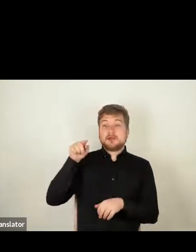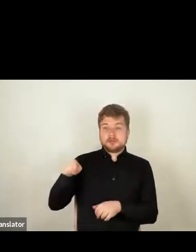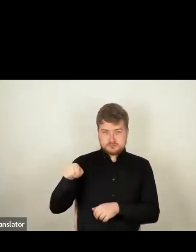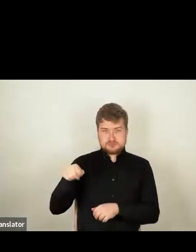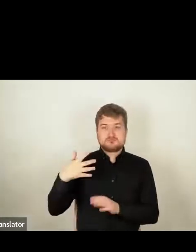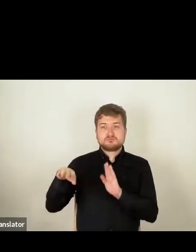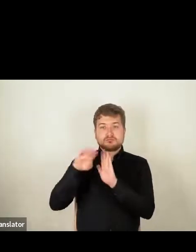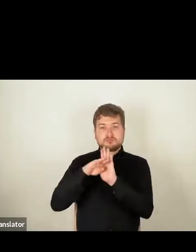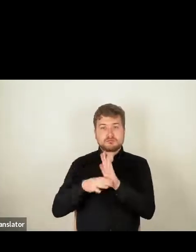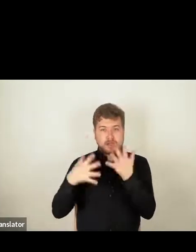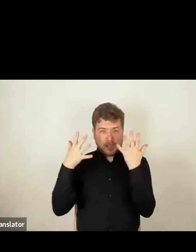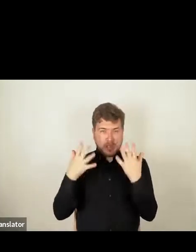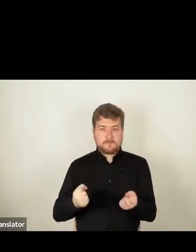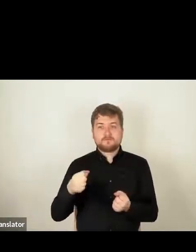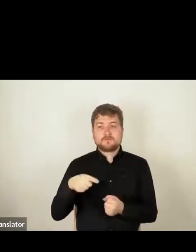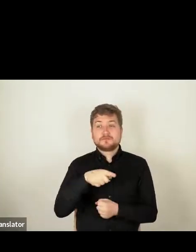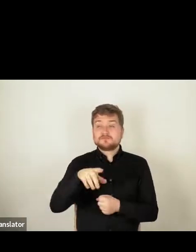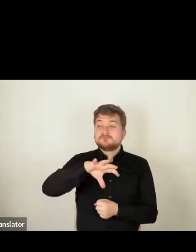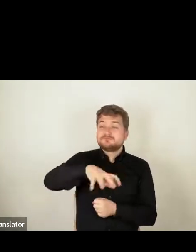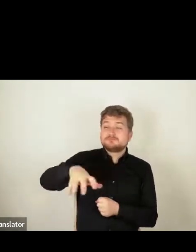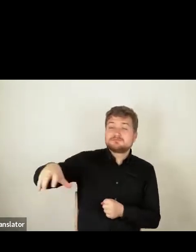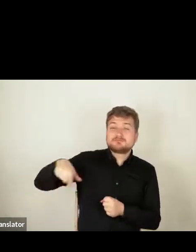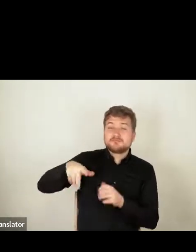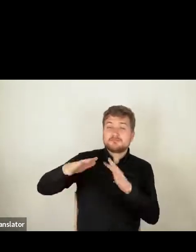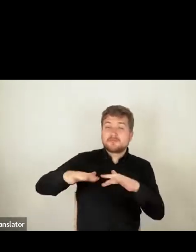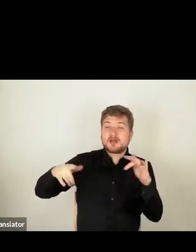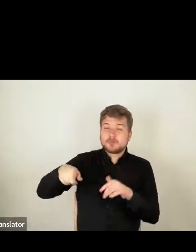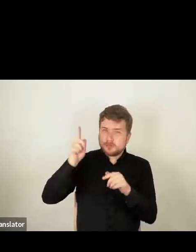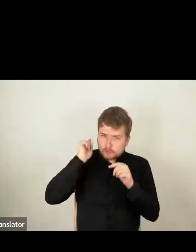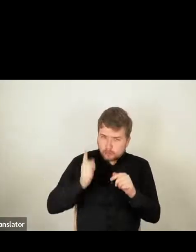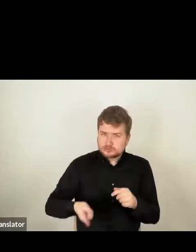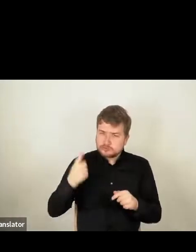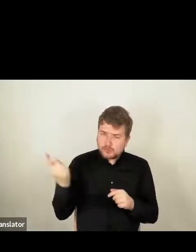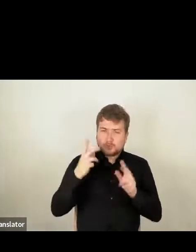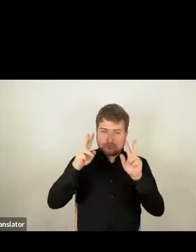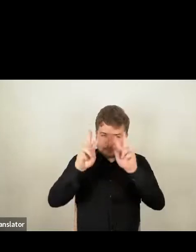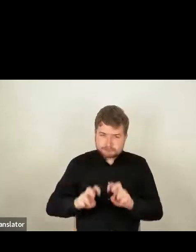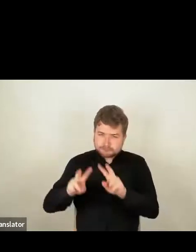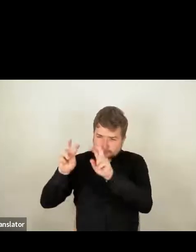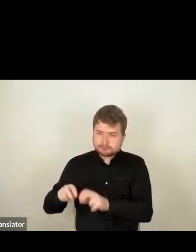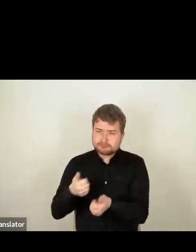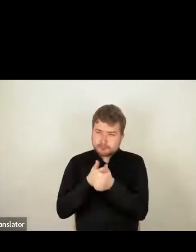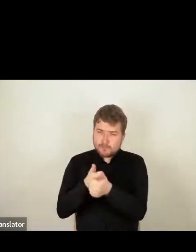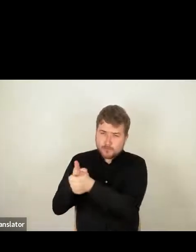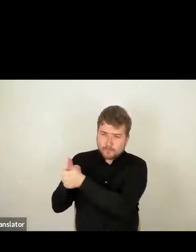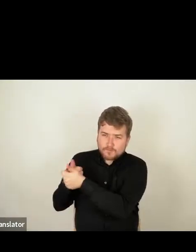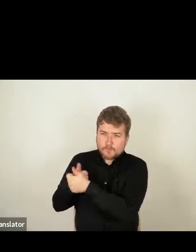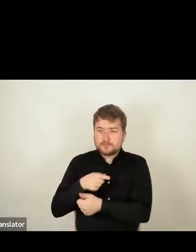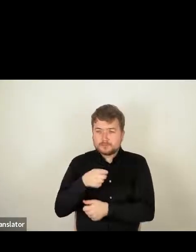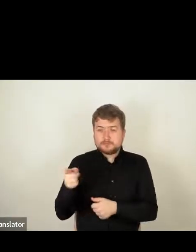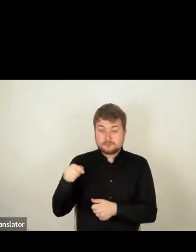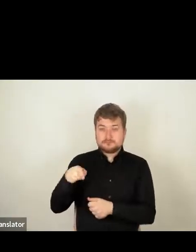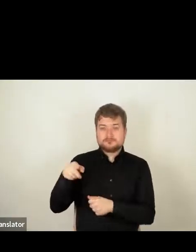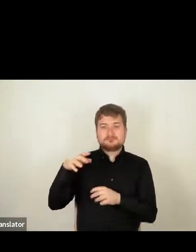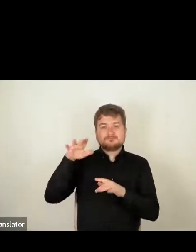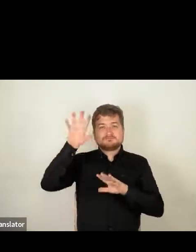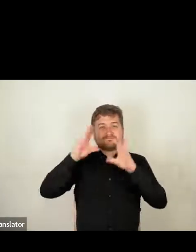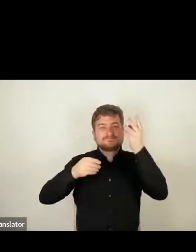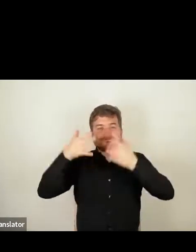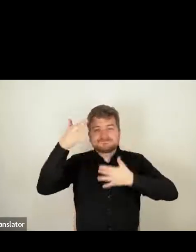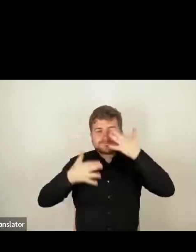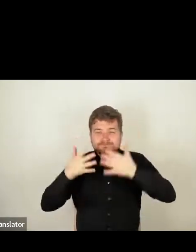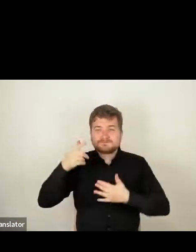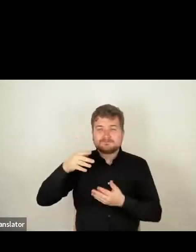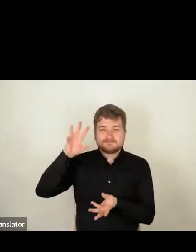We now bring in gender budgeting, and we have, that gender budgeting looks at how budgets are impacting, again,